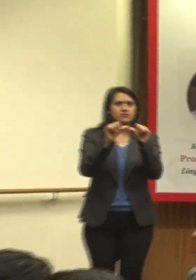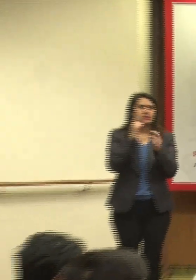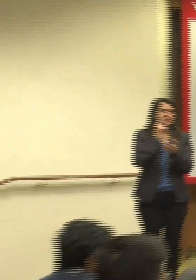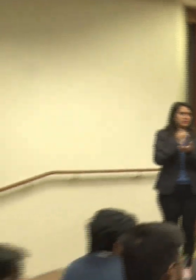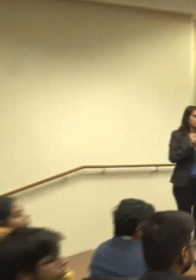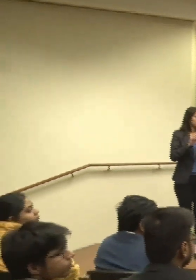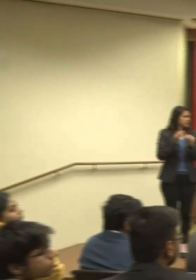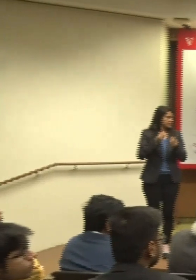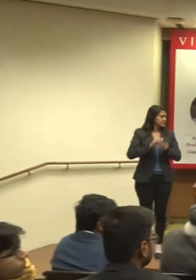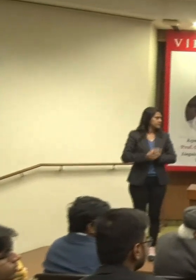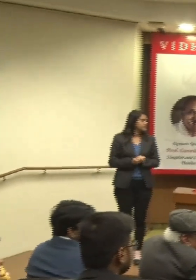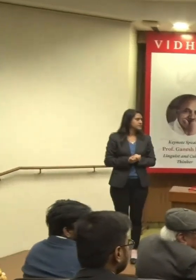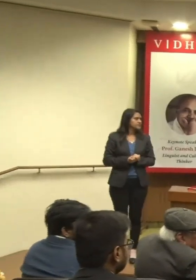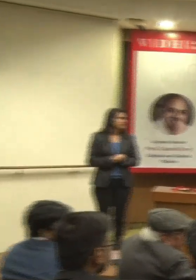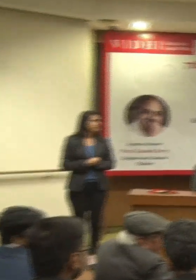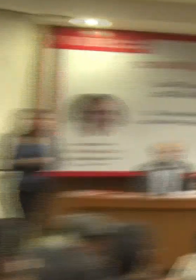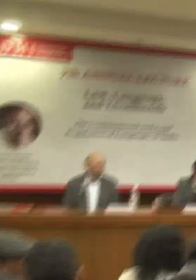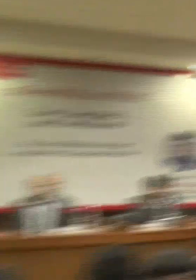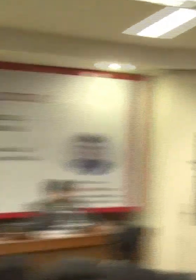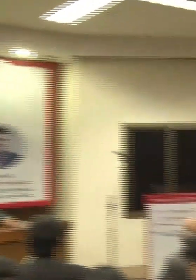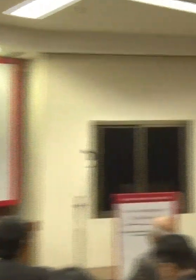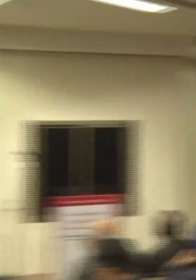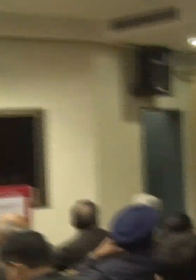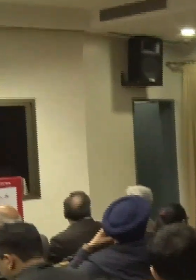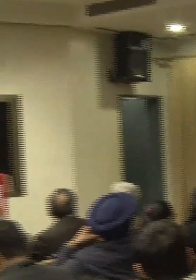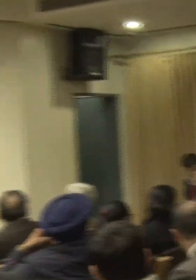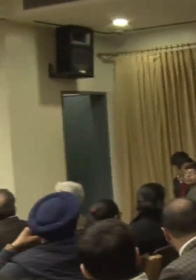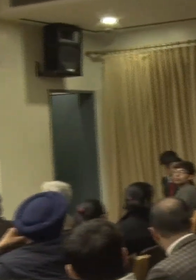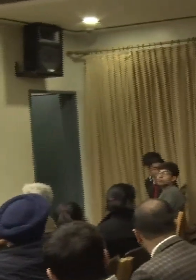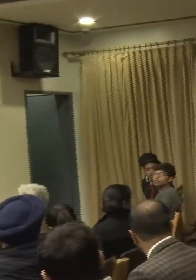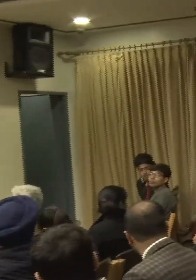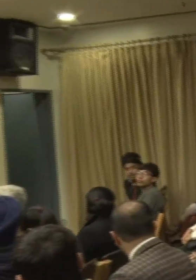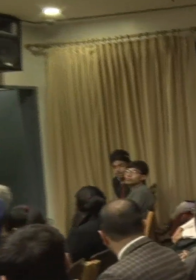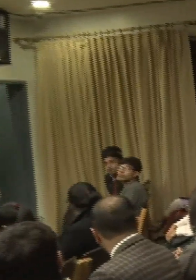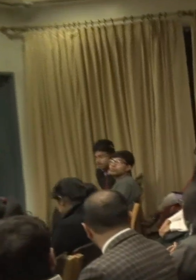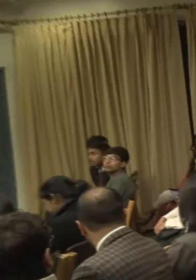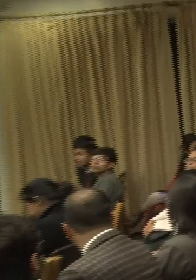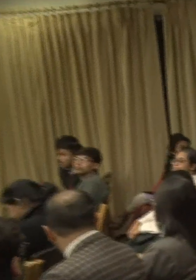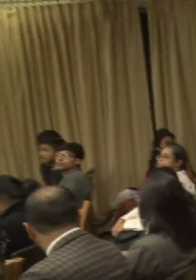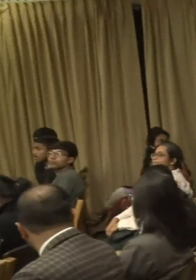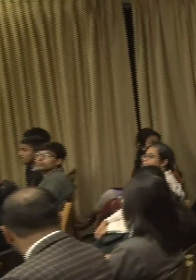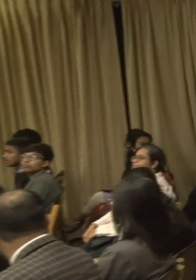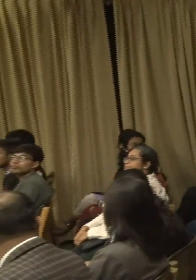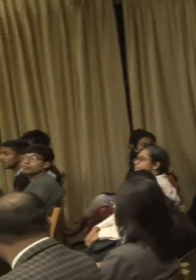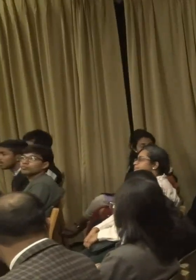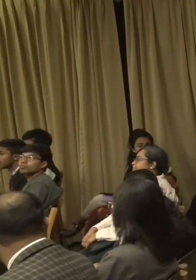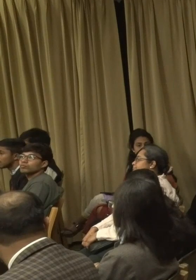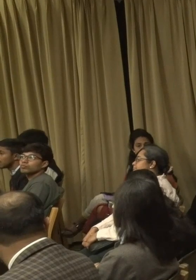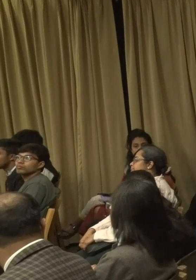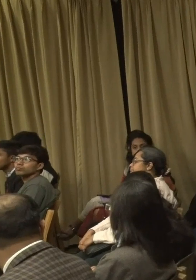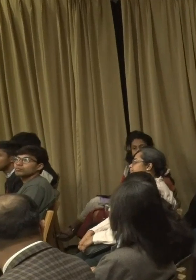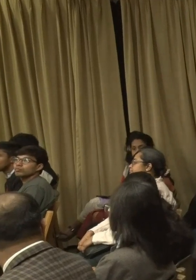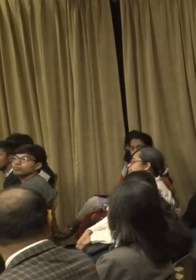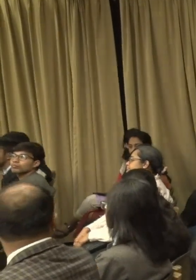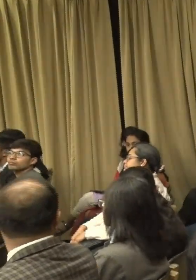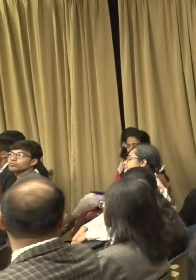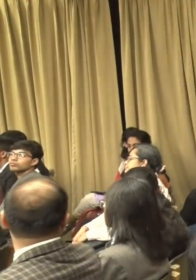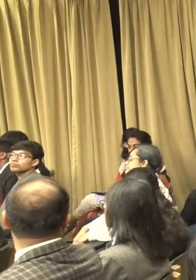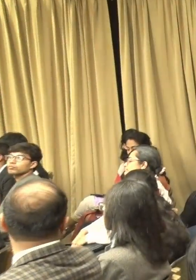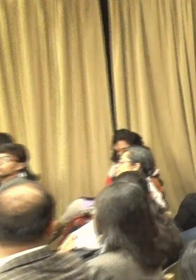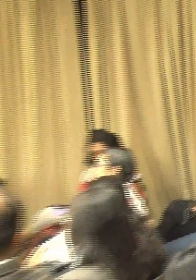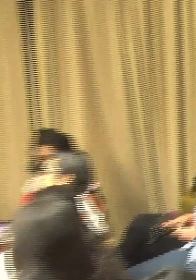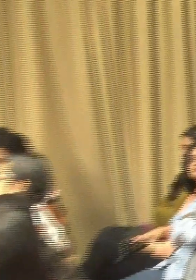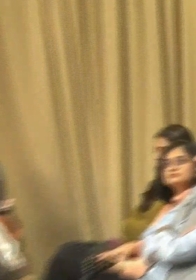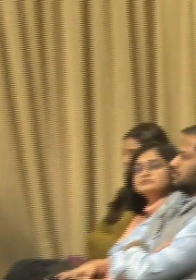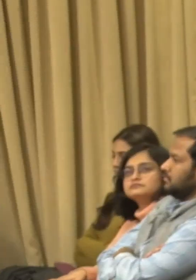and address them. Yes, please. Good evening, sir. Thank you for a very wonderful lecture. My name is Nishit and I am doing a PhD